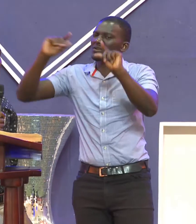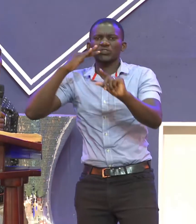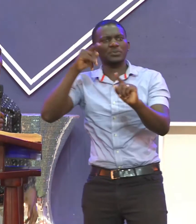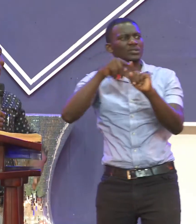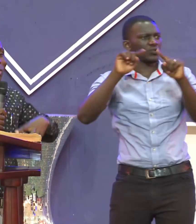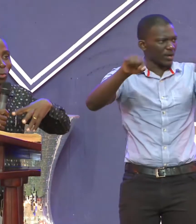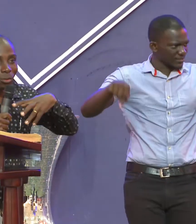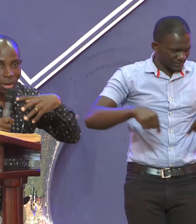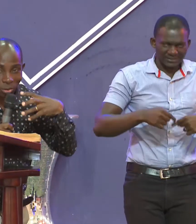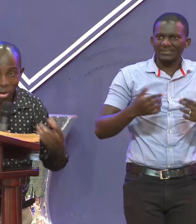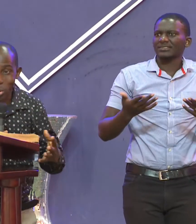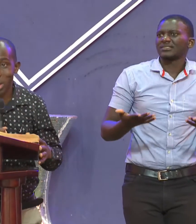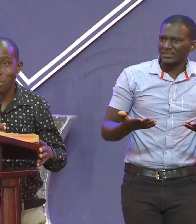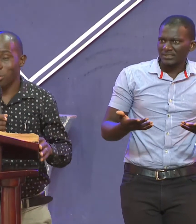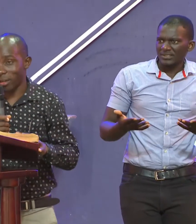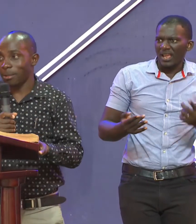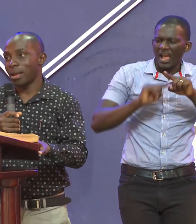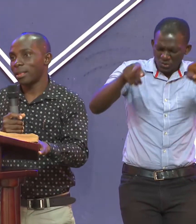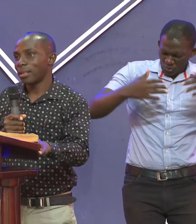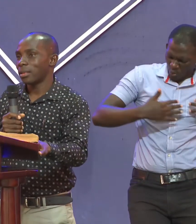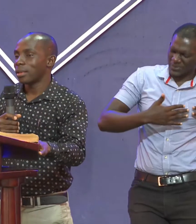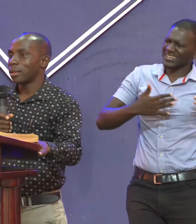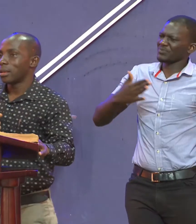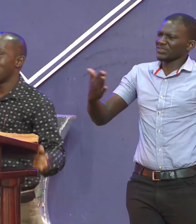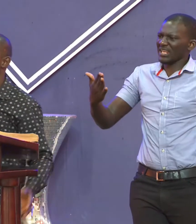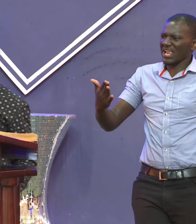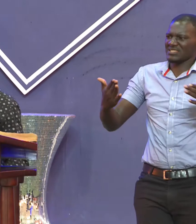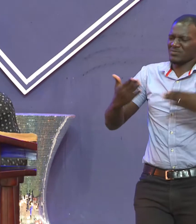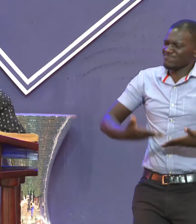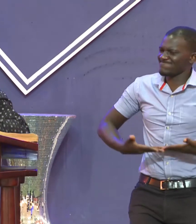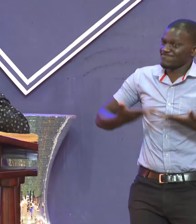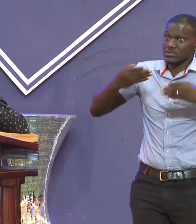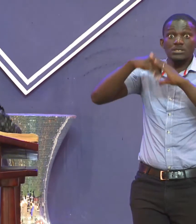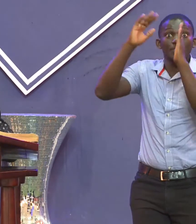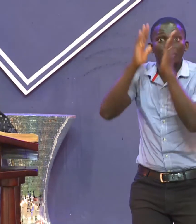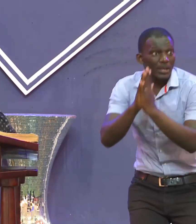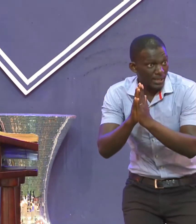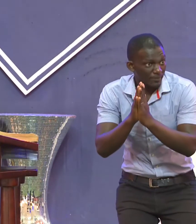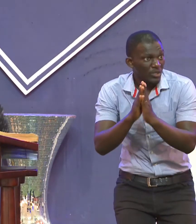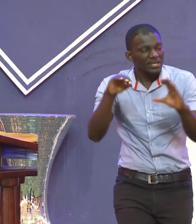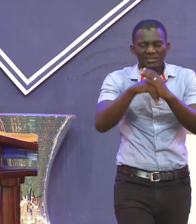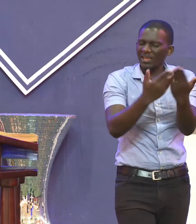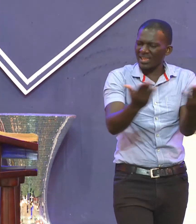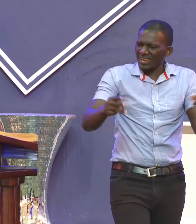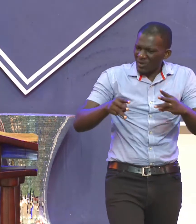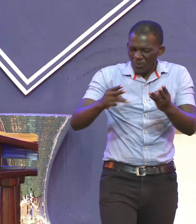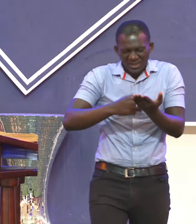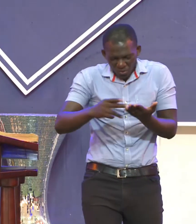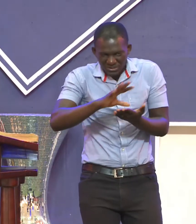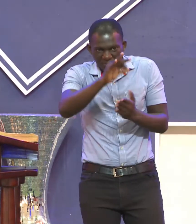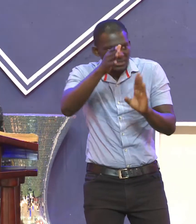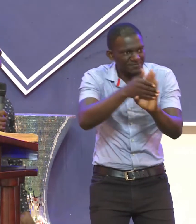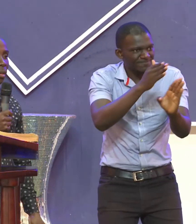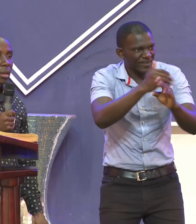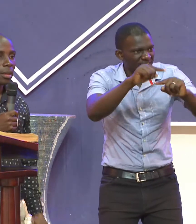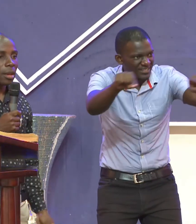ourselves to his word to speak to us. Nga twekuddeyo mu kusaba. When we have opened ourselves through prayer. Na buli mu ngeri yonna omwoyo wa Mukama gy'atulungamya. And in